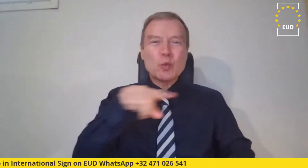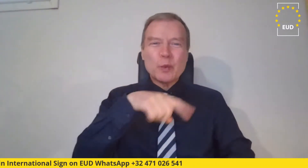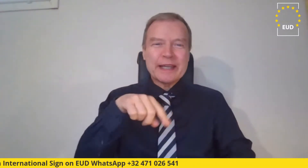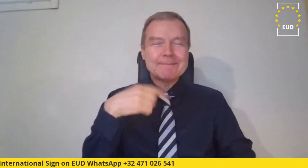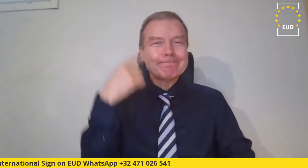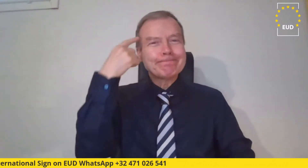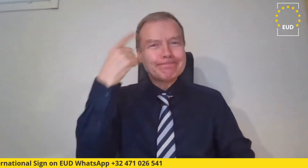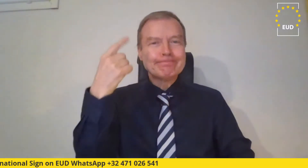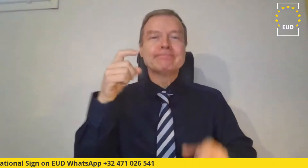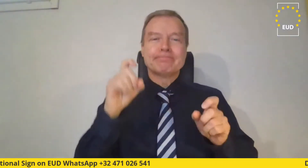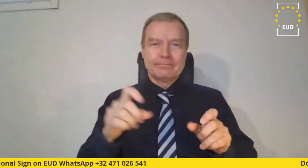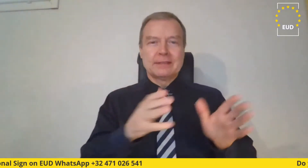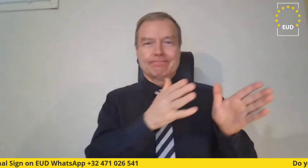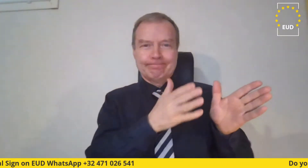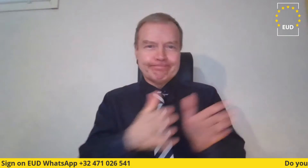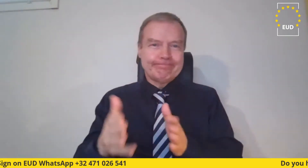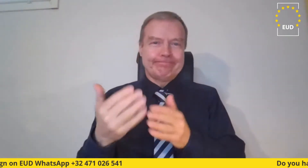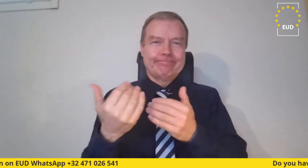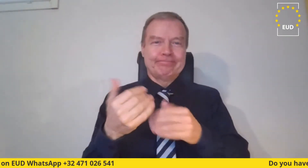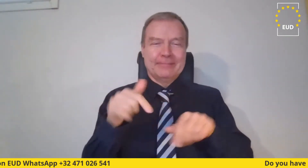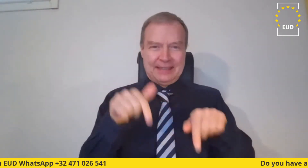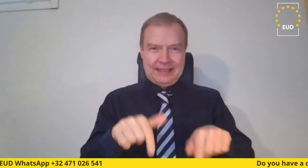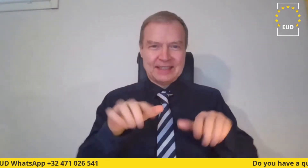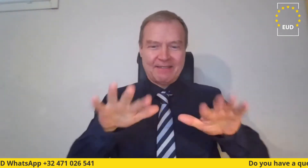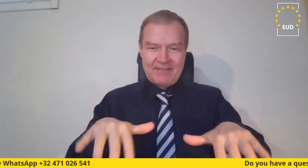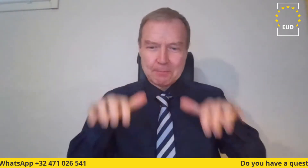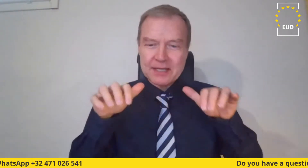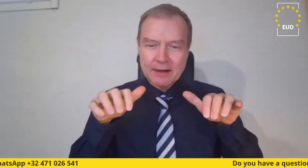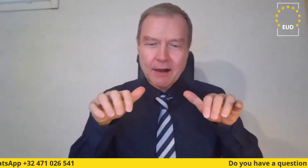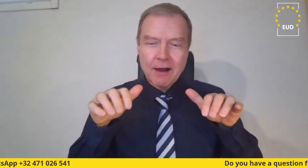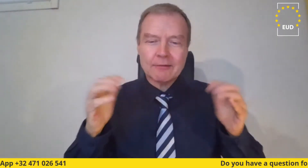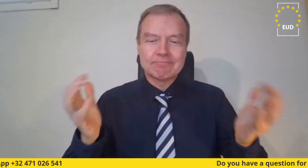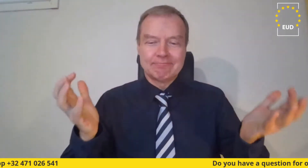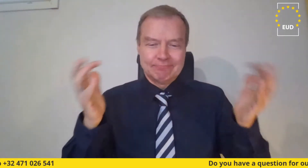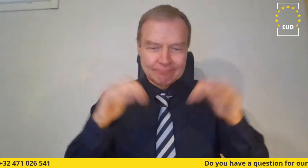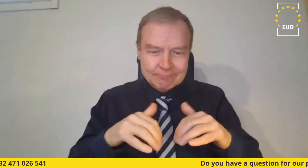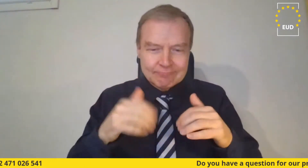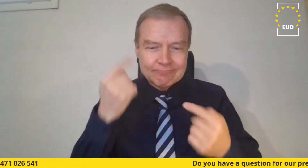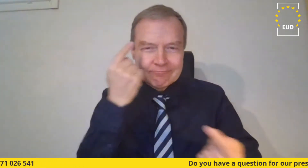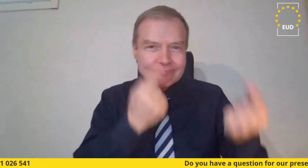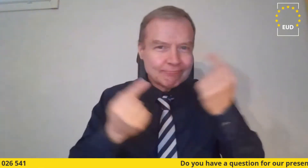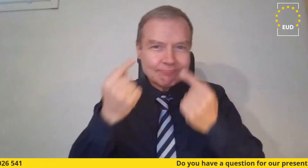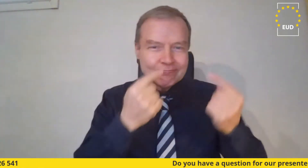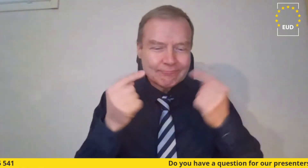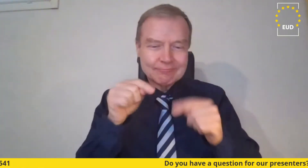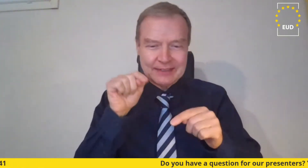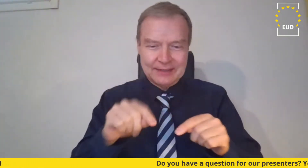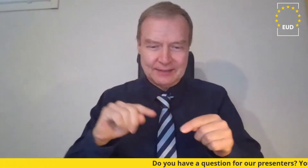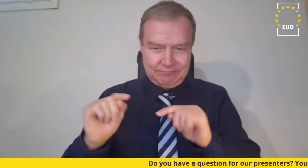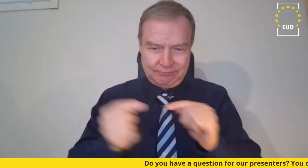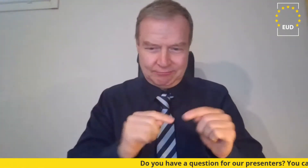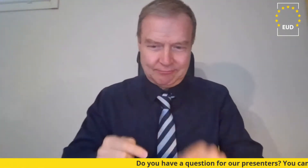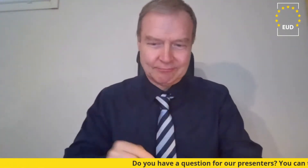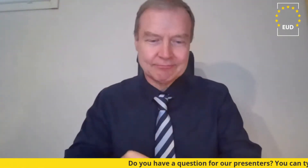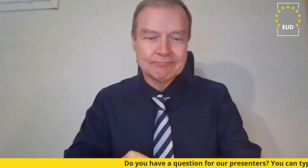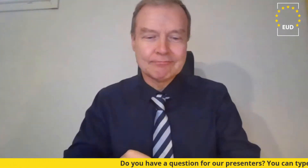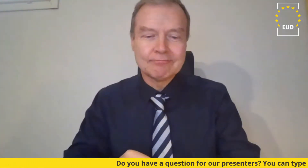the audiovisual media. So the EUD board decided to organize this webinar to exchange